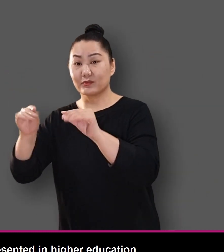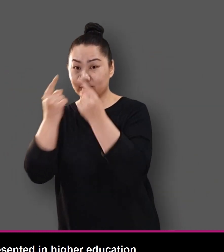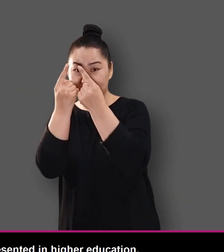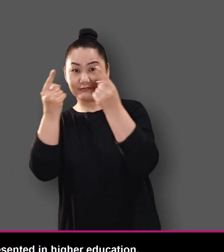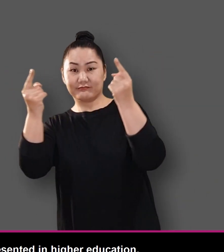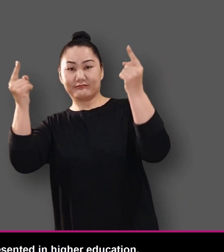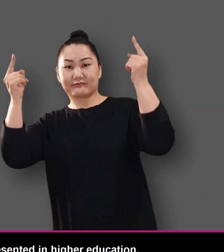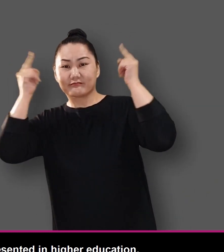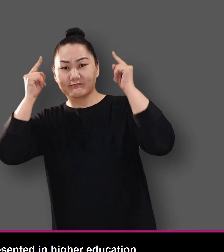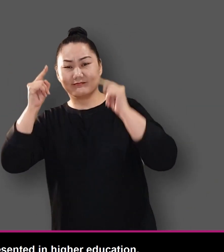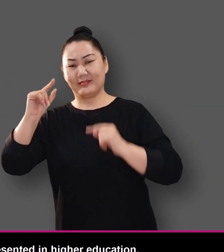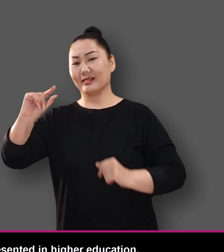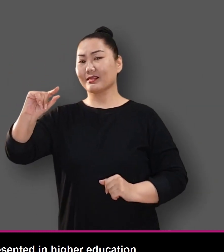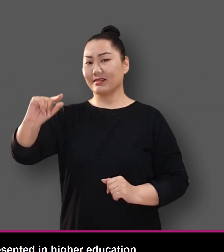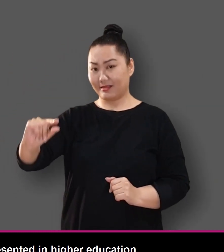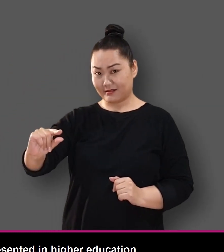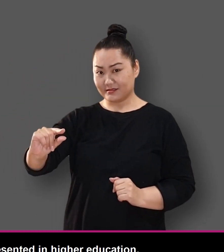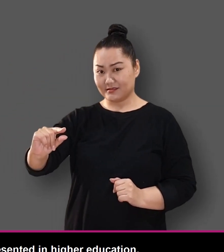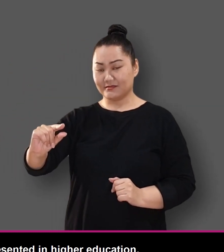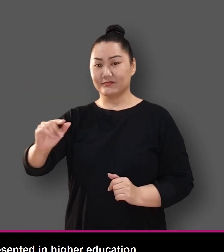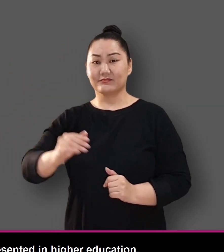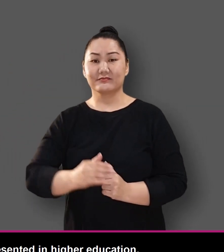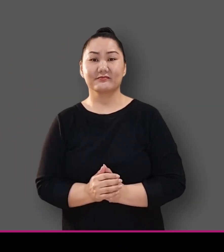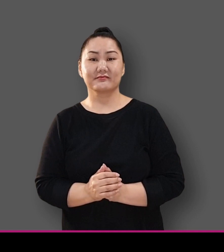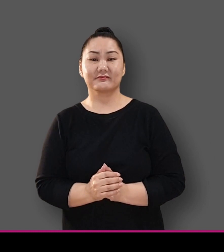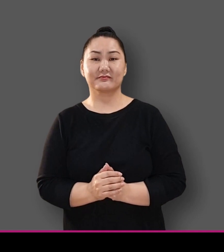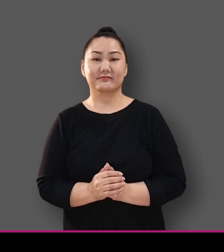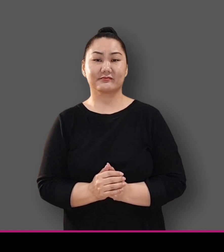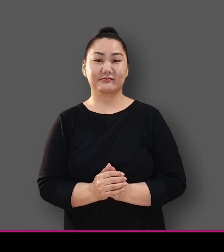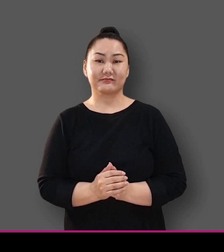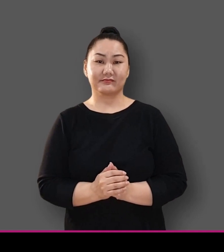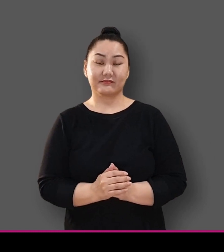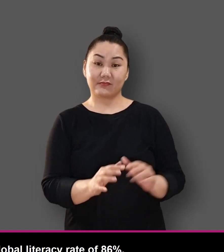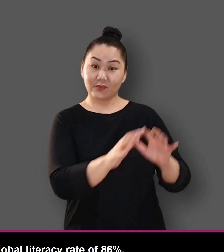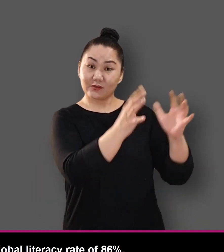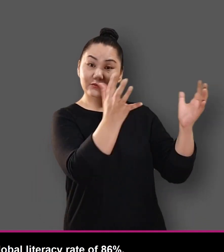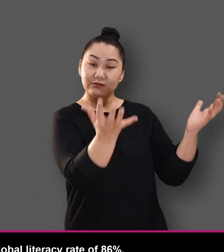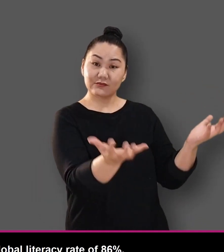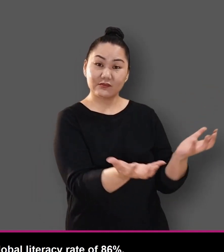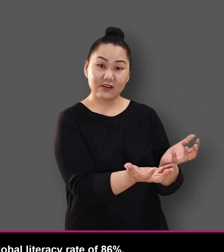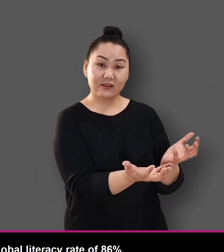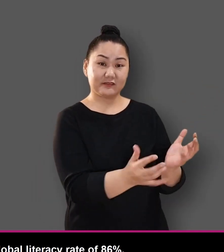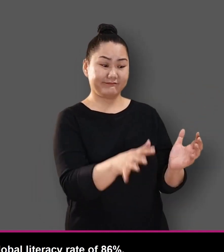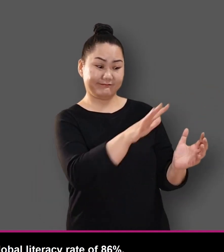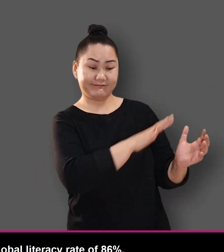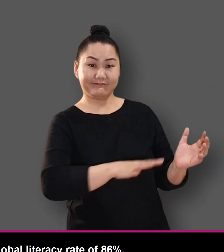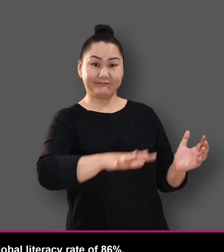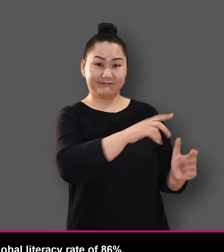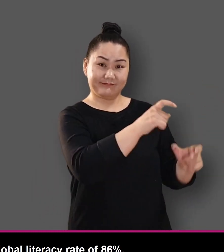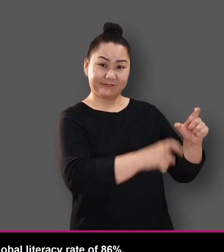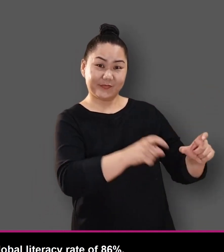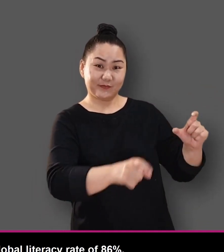education. compared to the global literacy